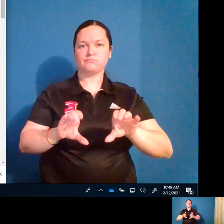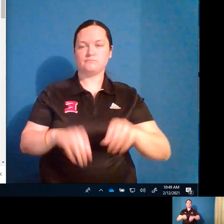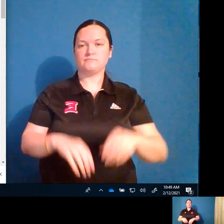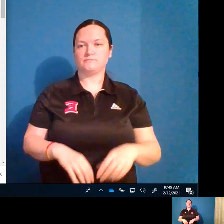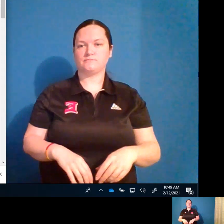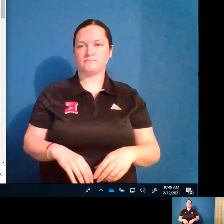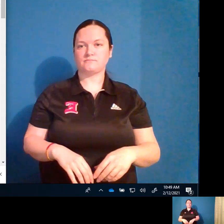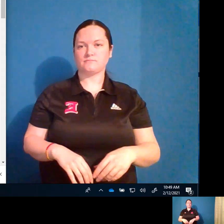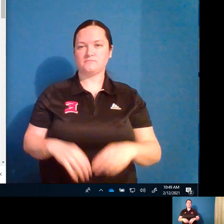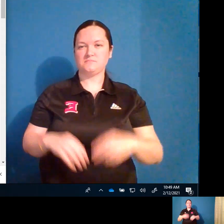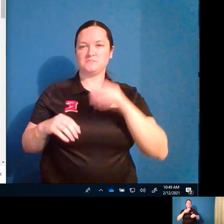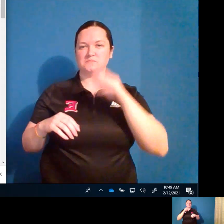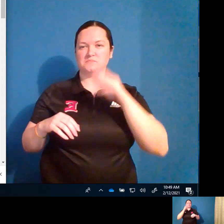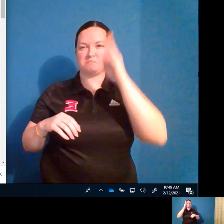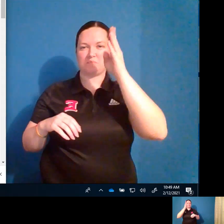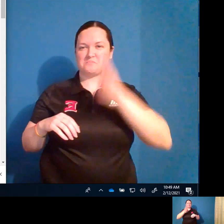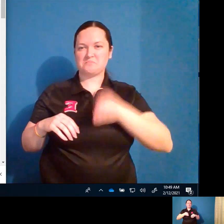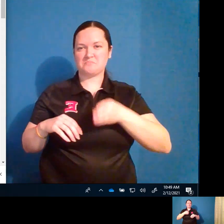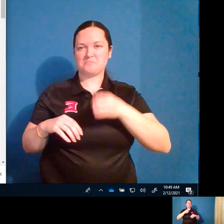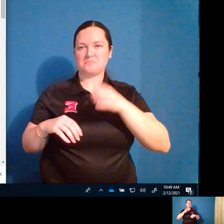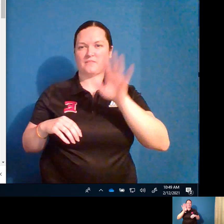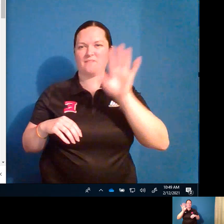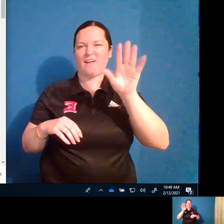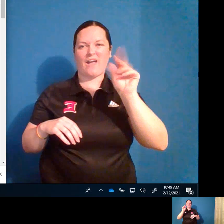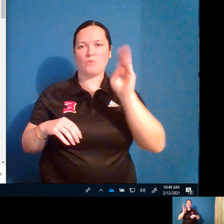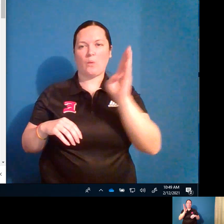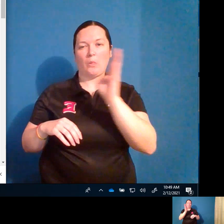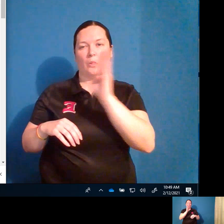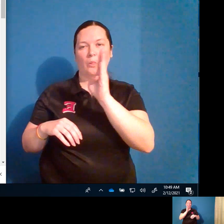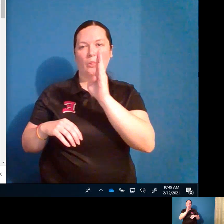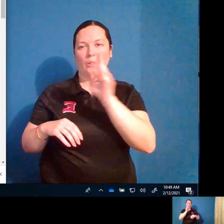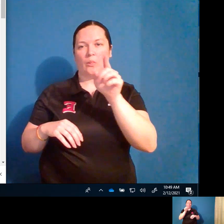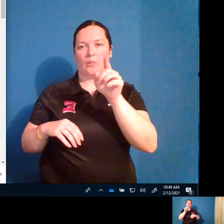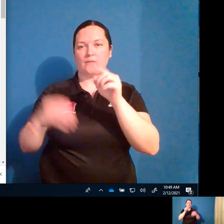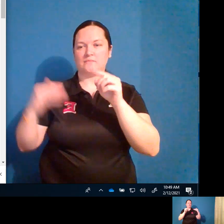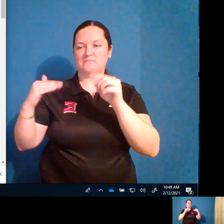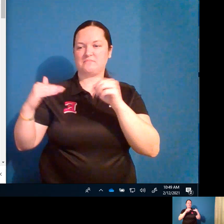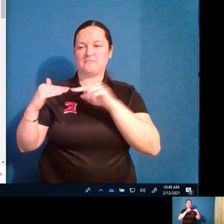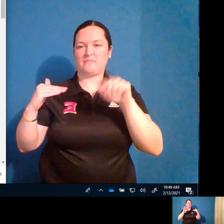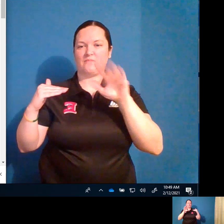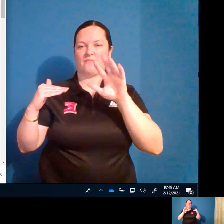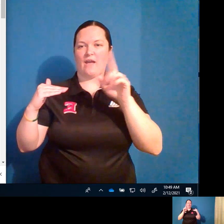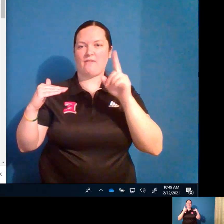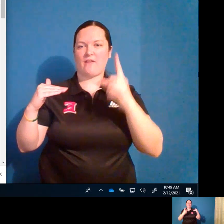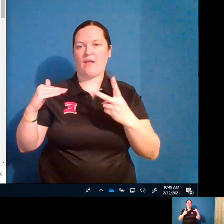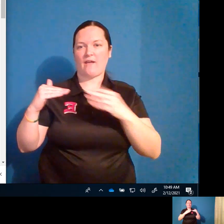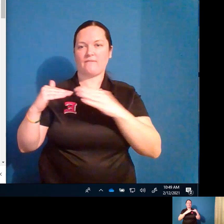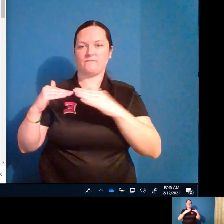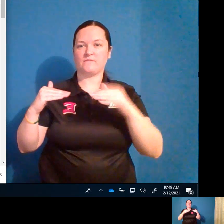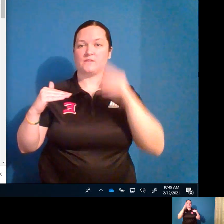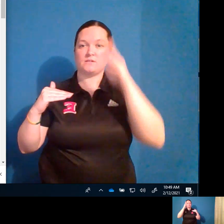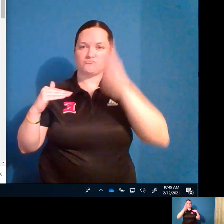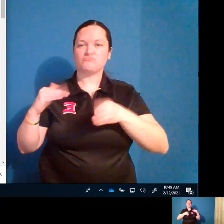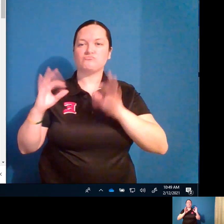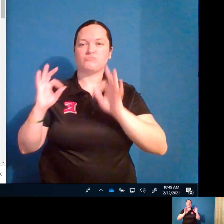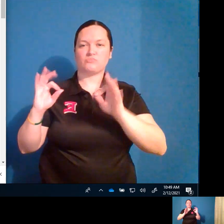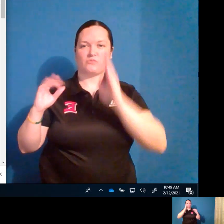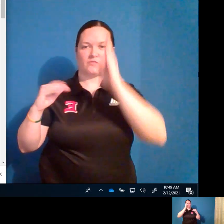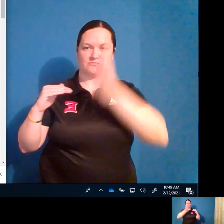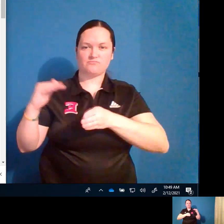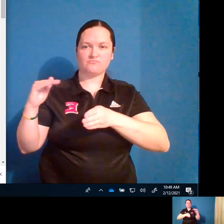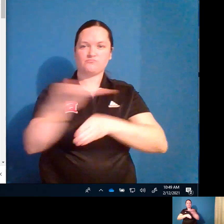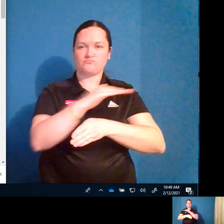5.5, right there. That's too big. This one needs to go over right to there. So